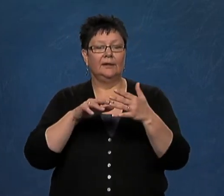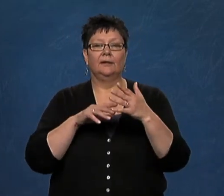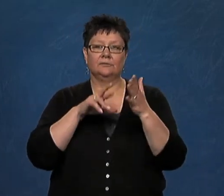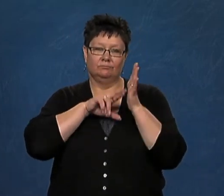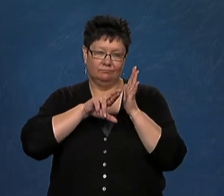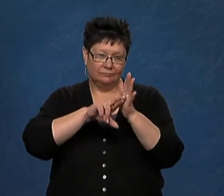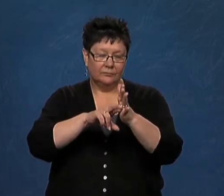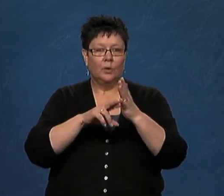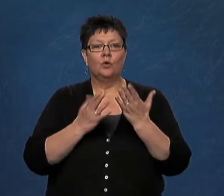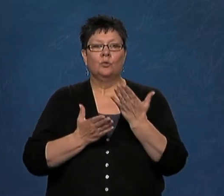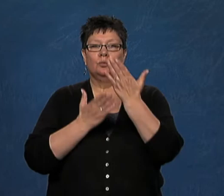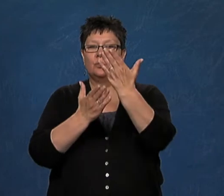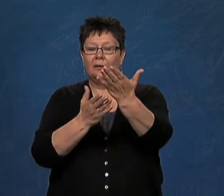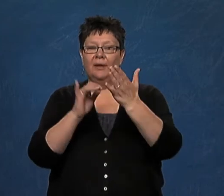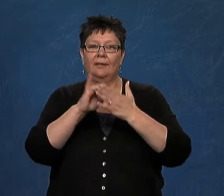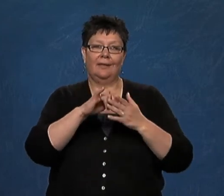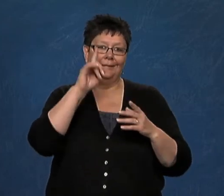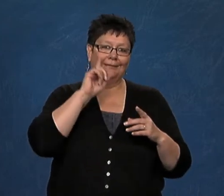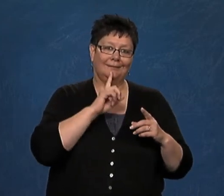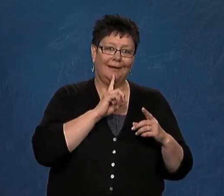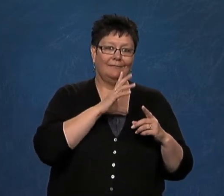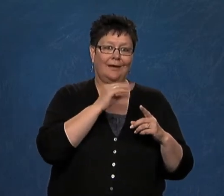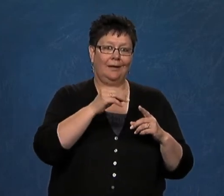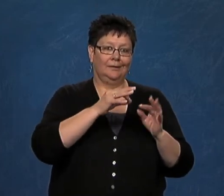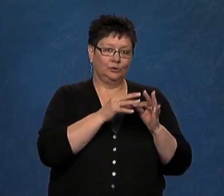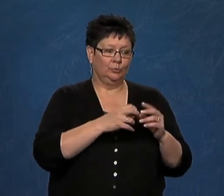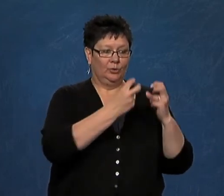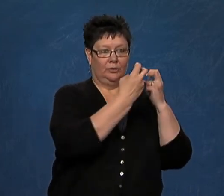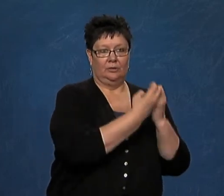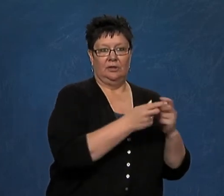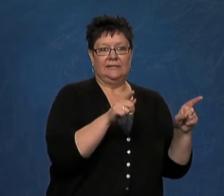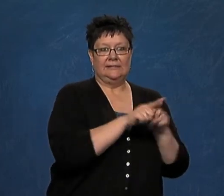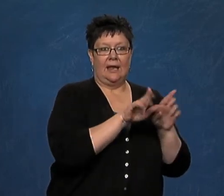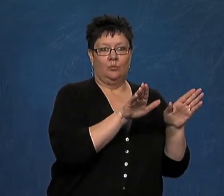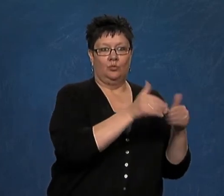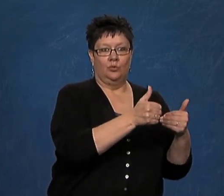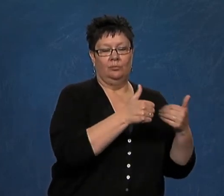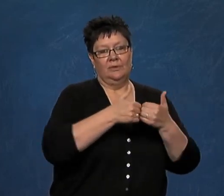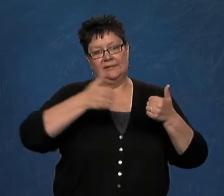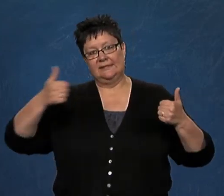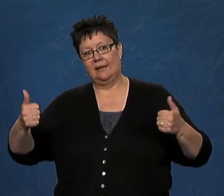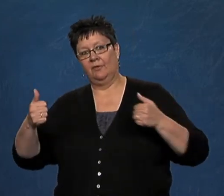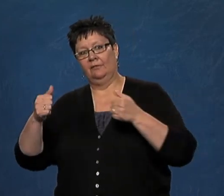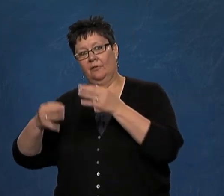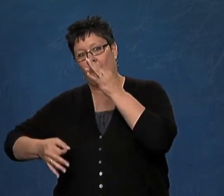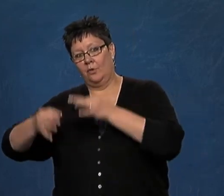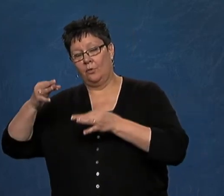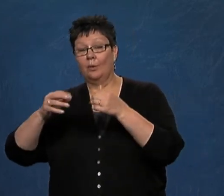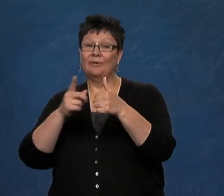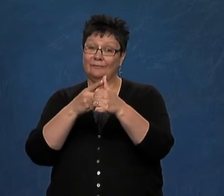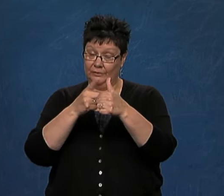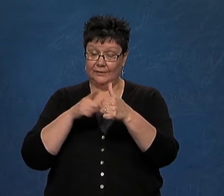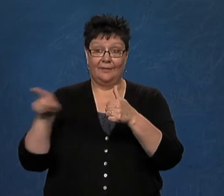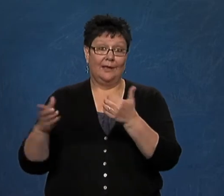Again, the study that occurred in Australia recommended that the deaf person and the interpreter be together.